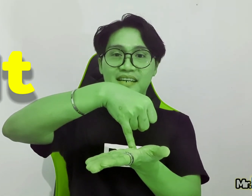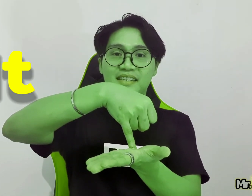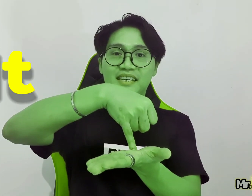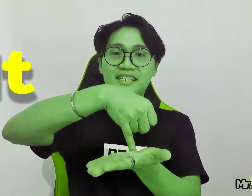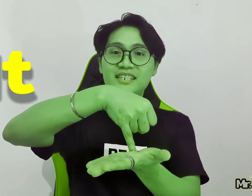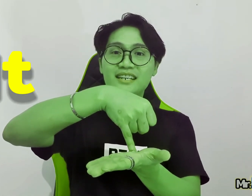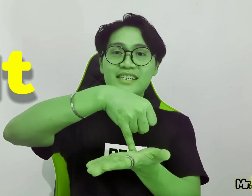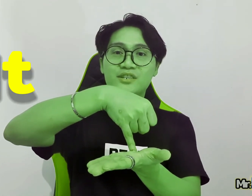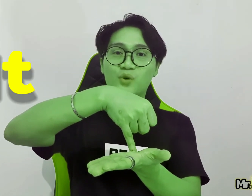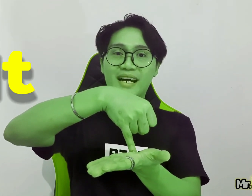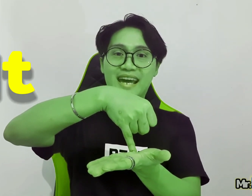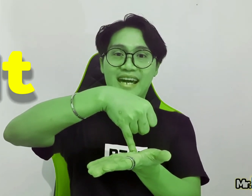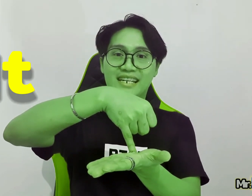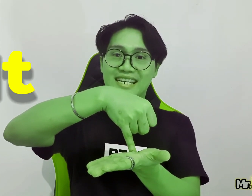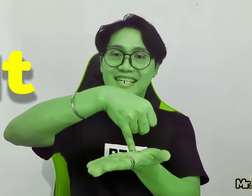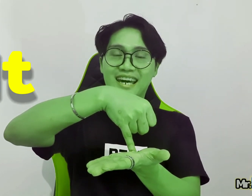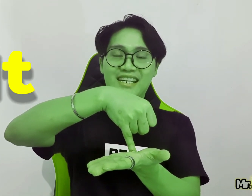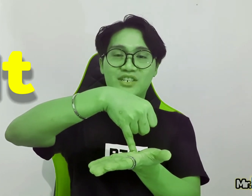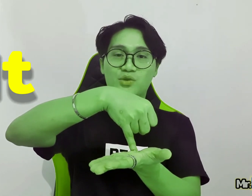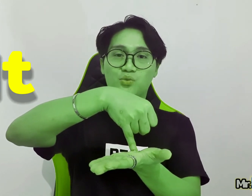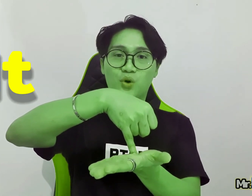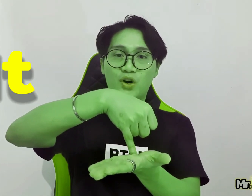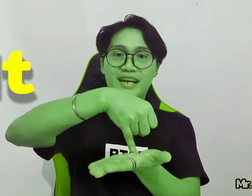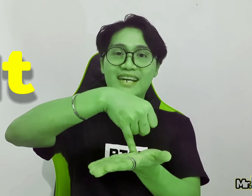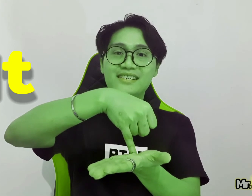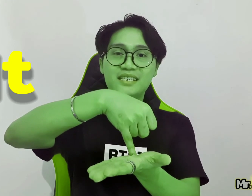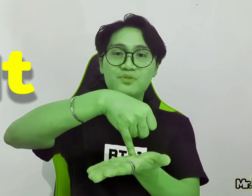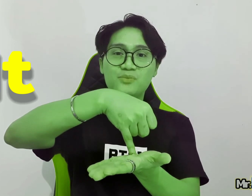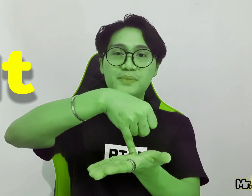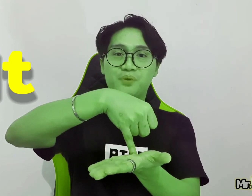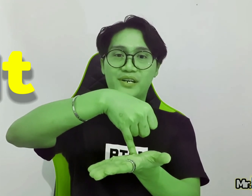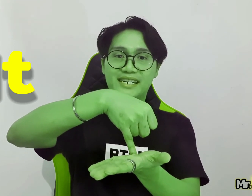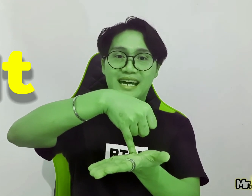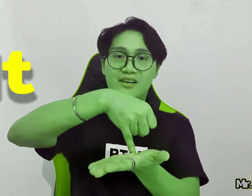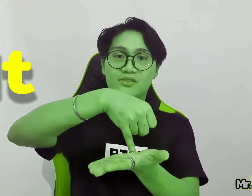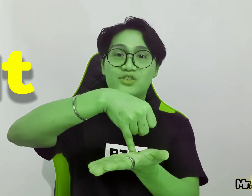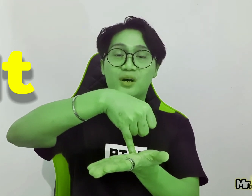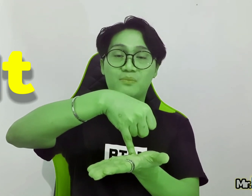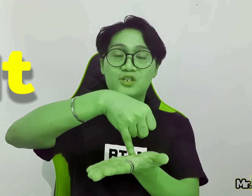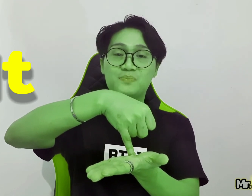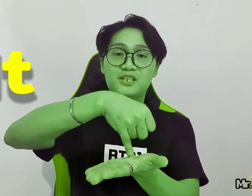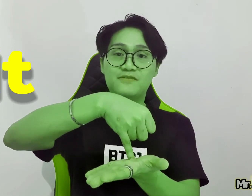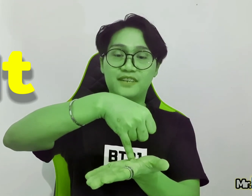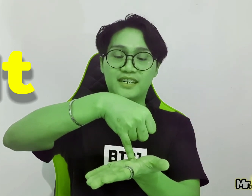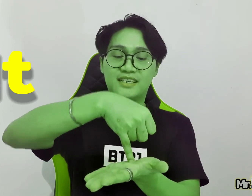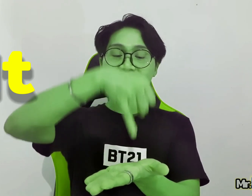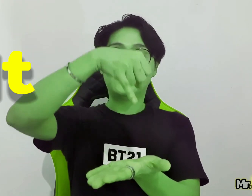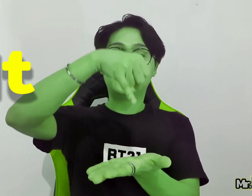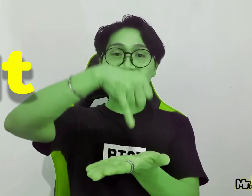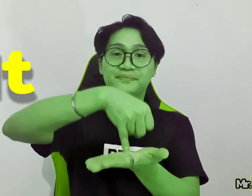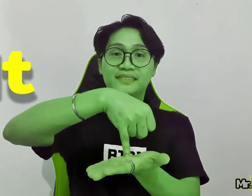The initialized right hand indicates the word and seems to be pointing out someone specific.